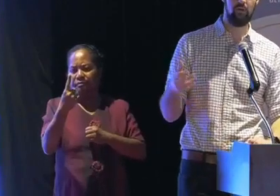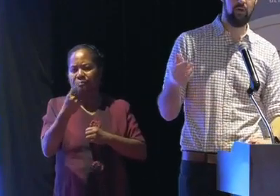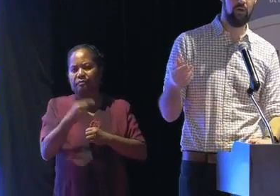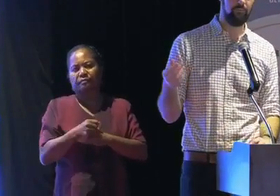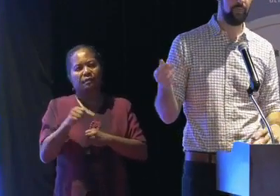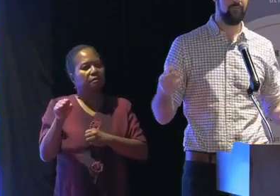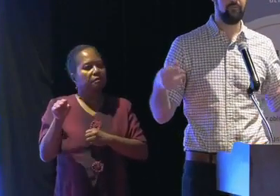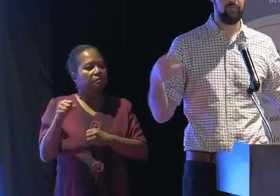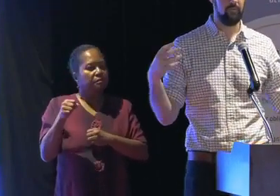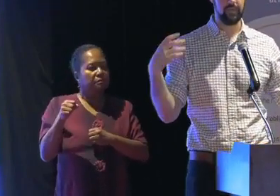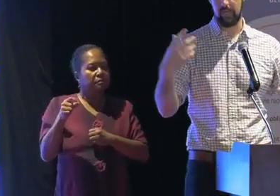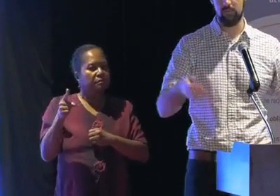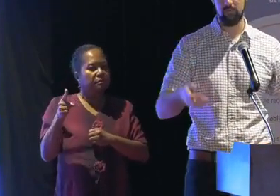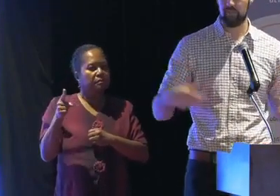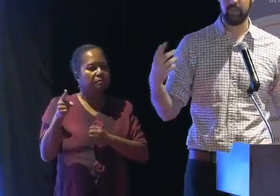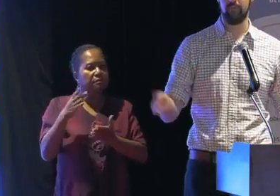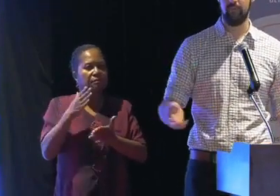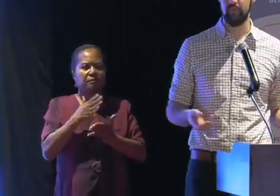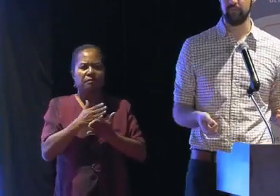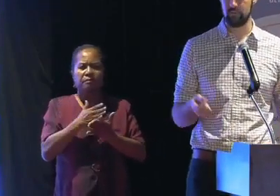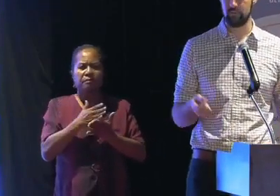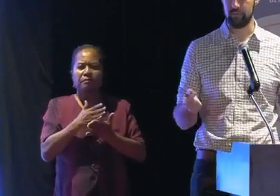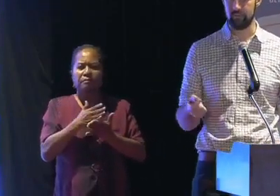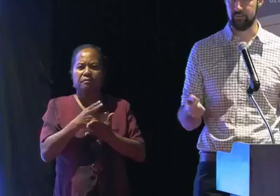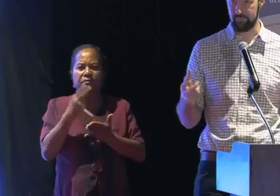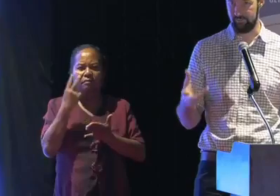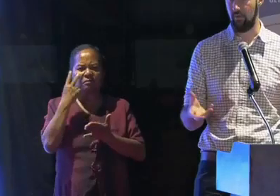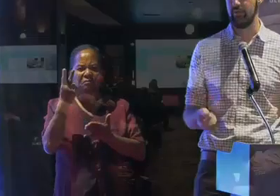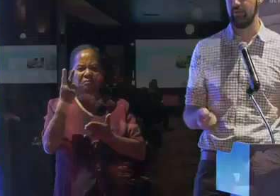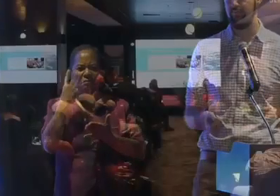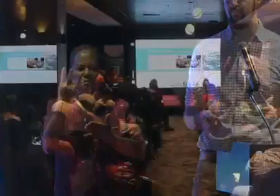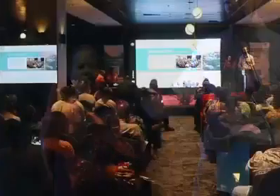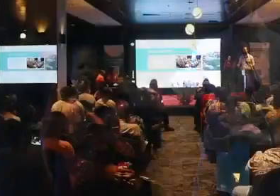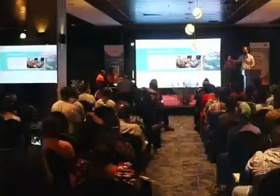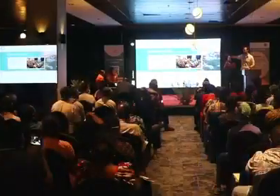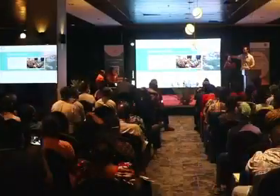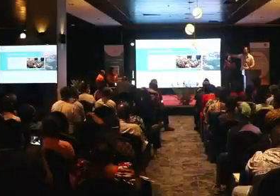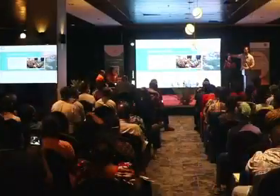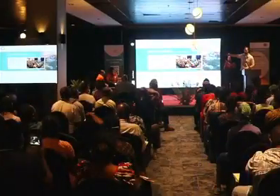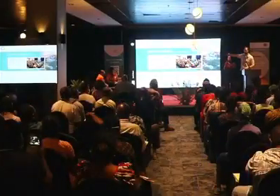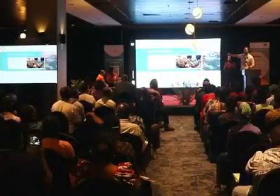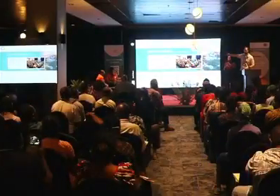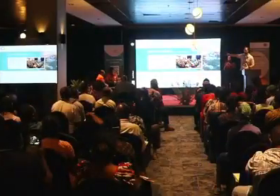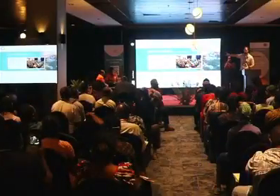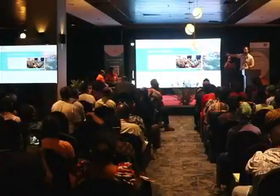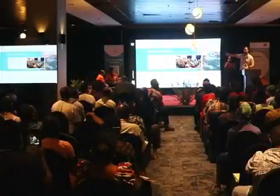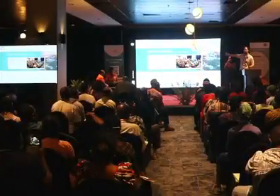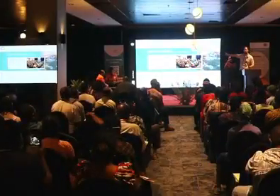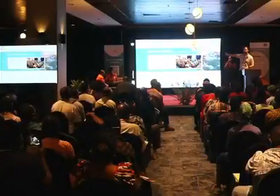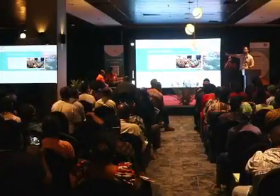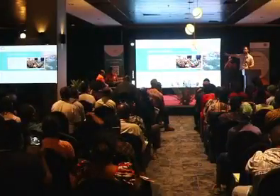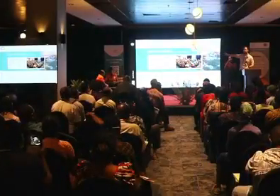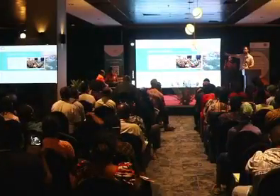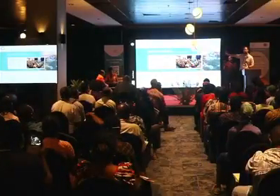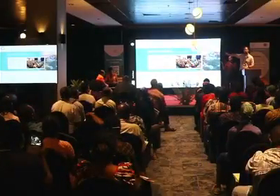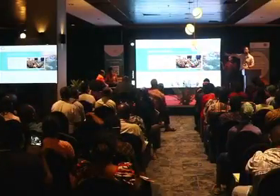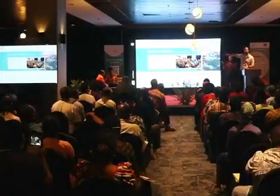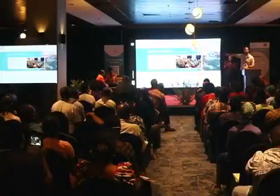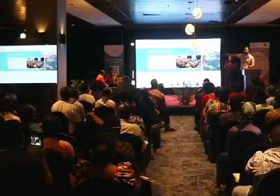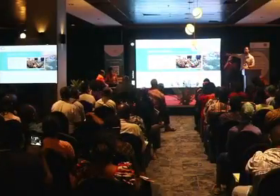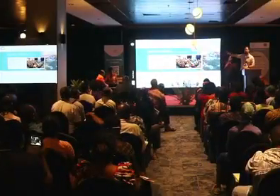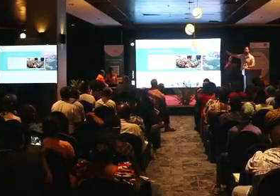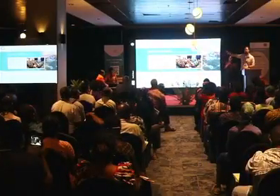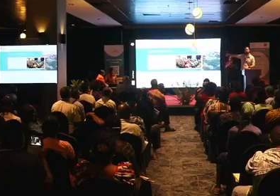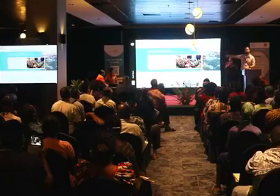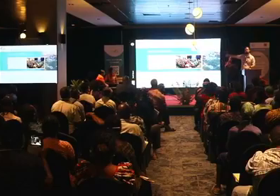you're not really keen on clicking around and trying to find your information, you can actually just go up into the search bar. Okay,